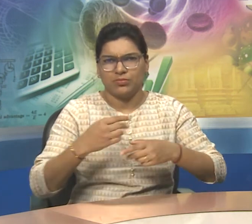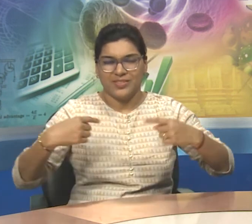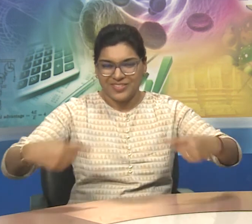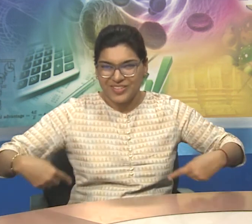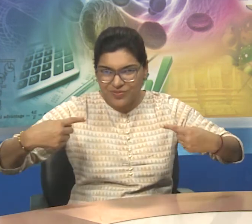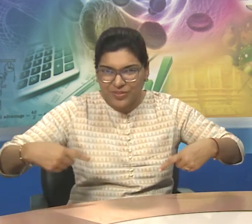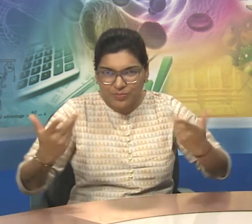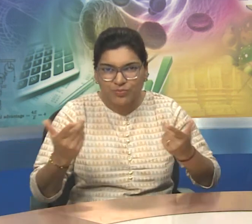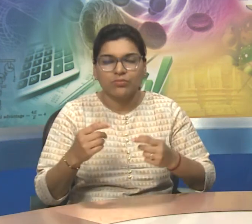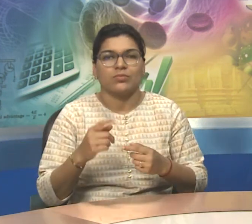Handicap.